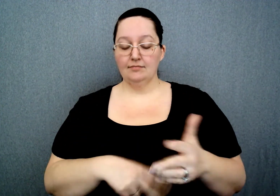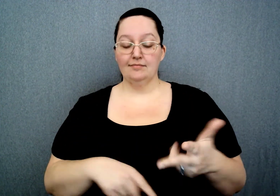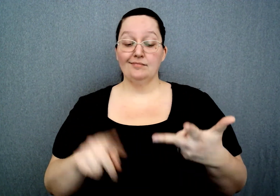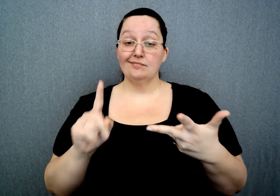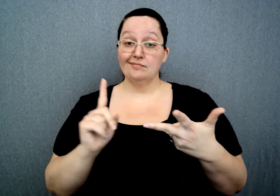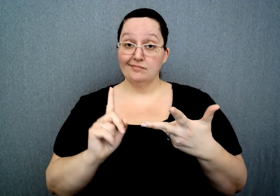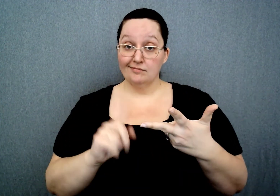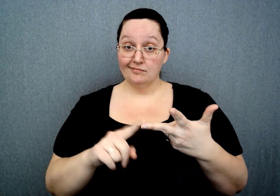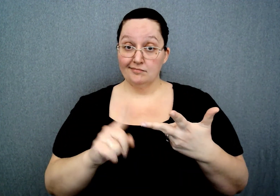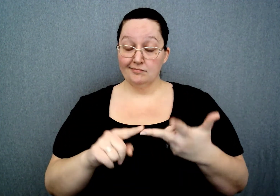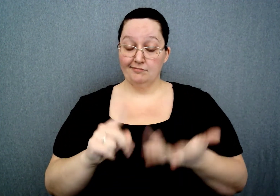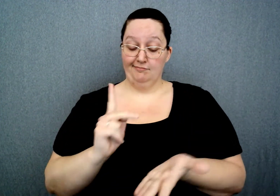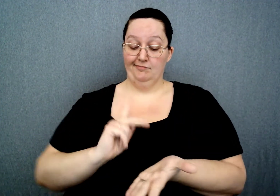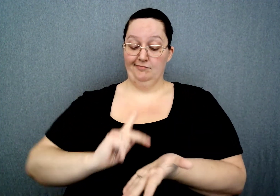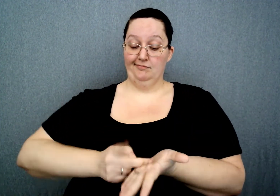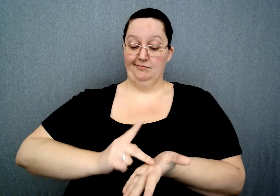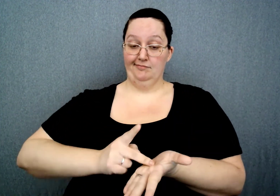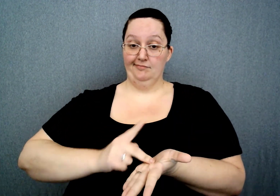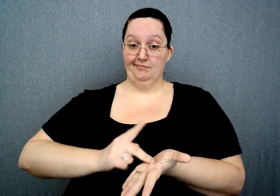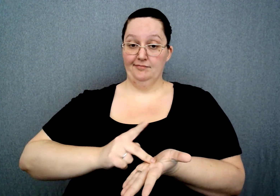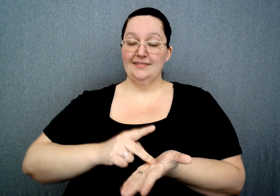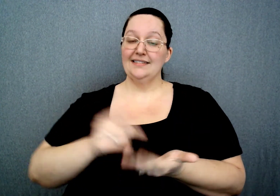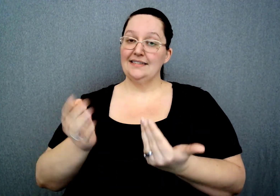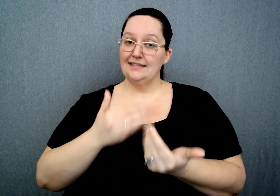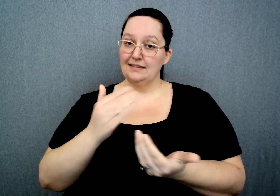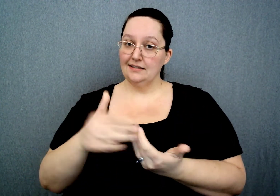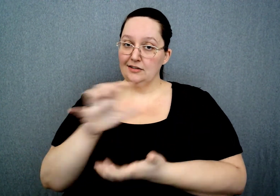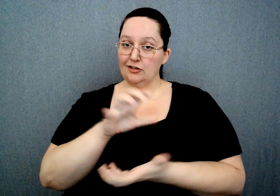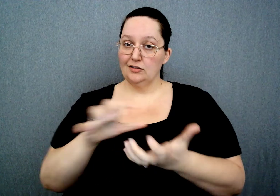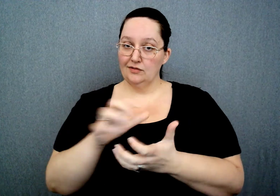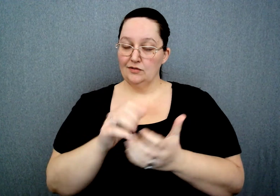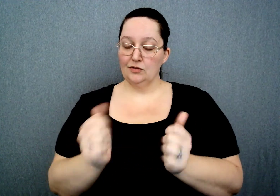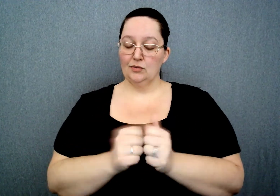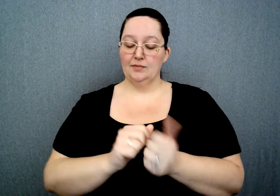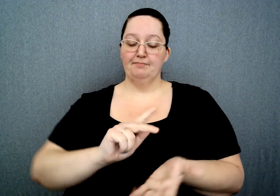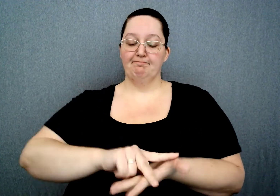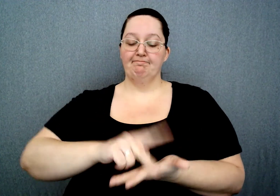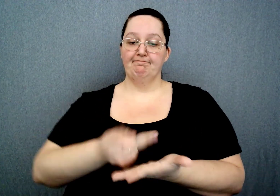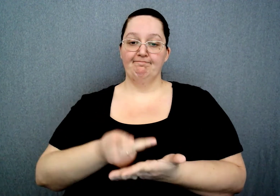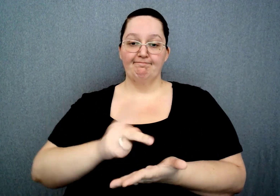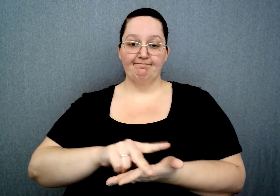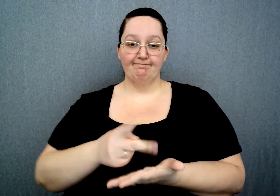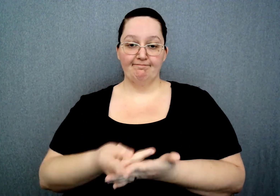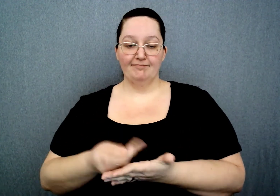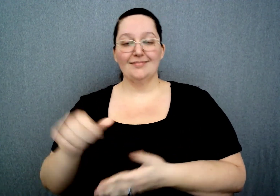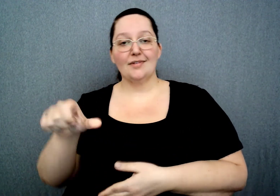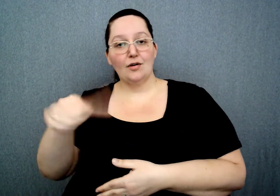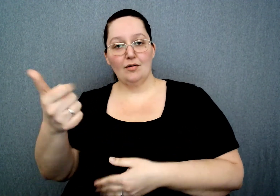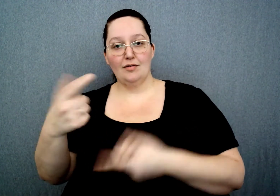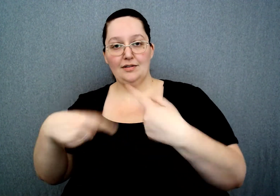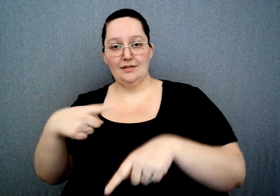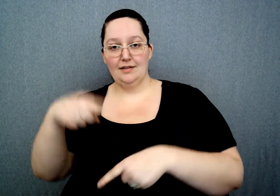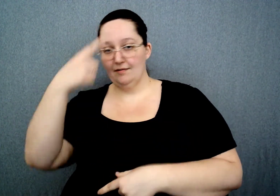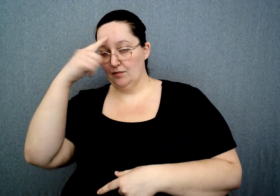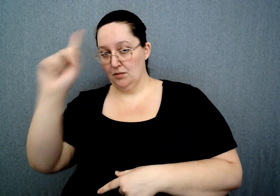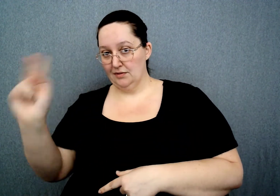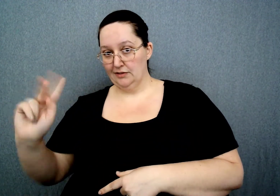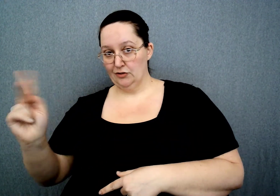The third one, this sign for fork, this is easily confused with another variation on kitchen.